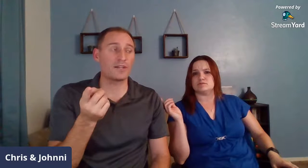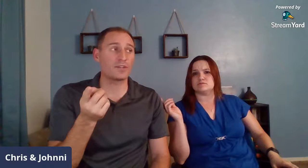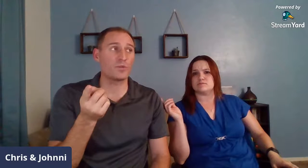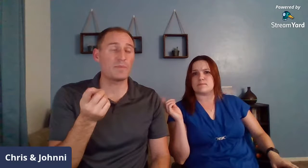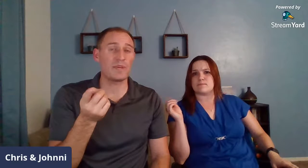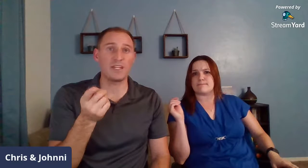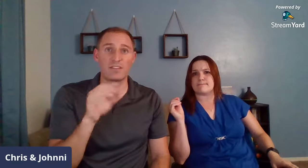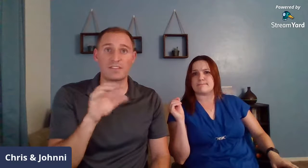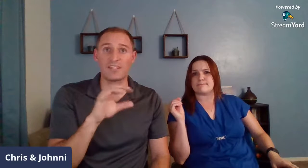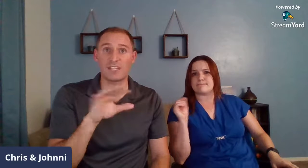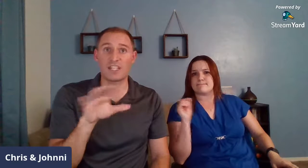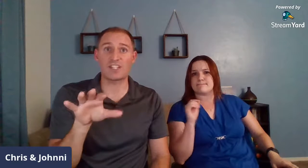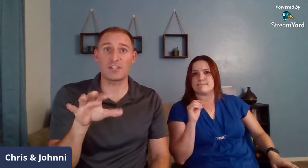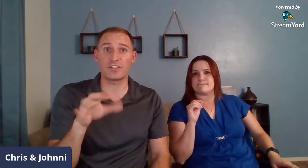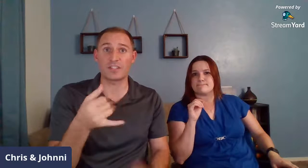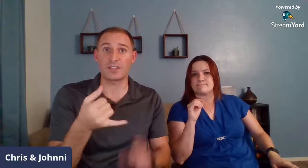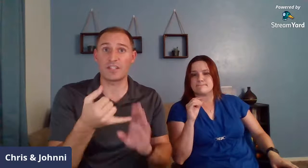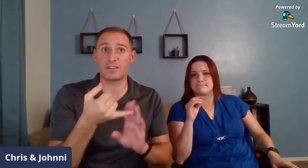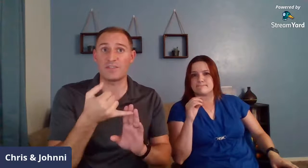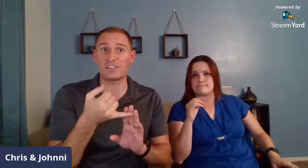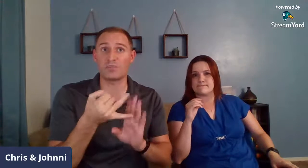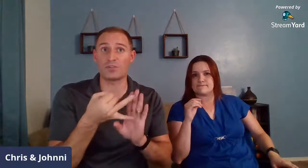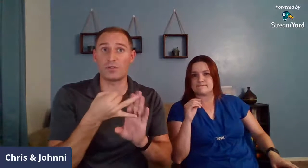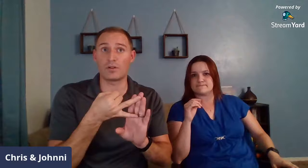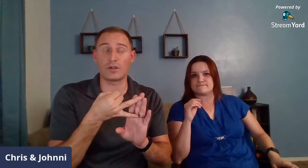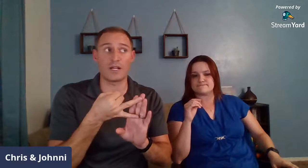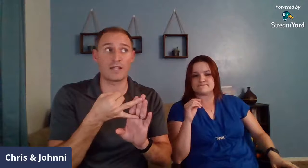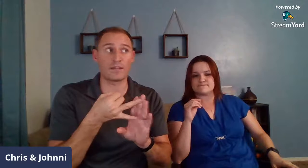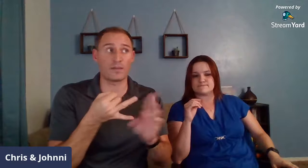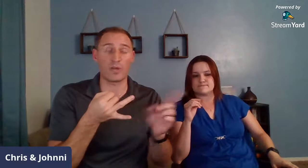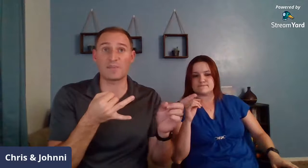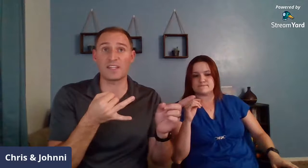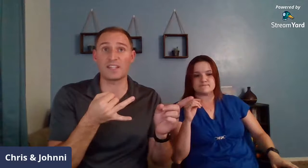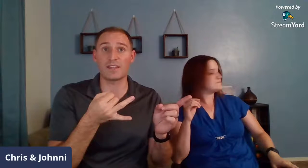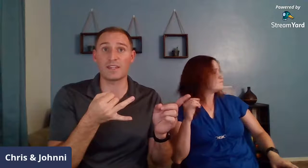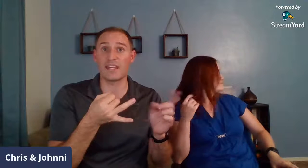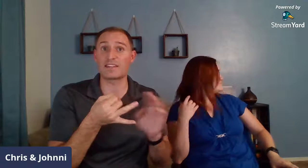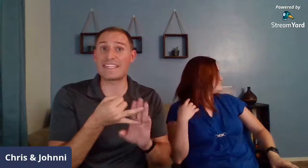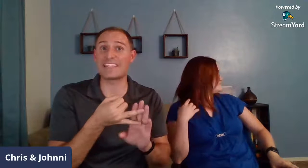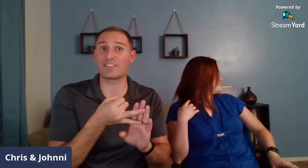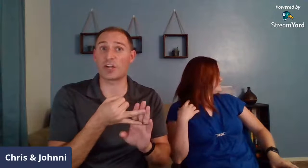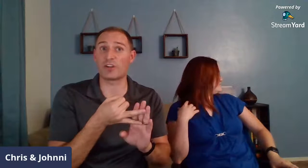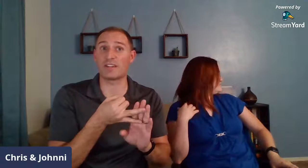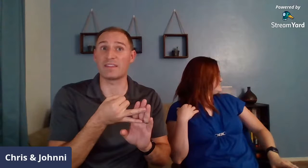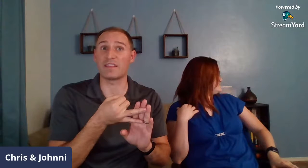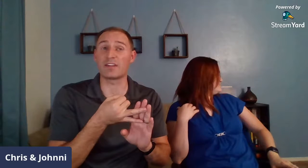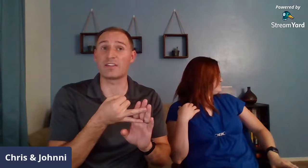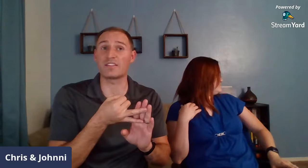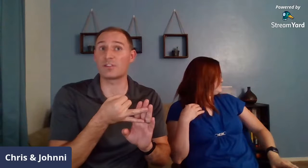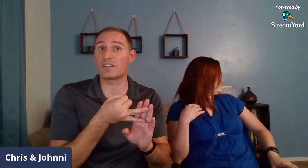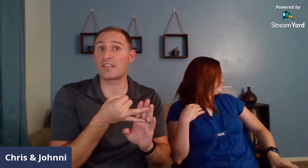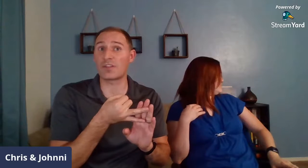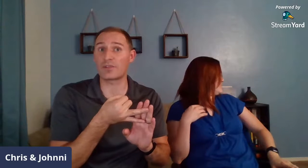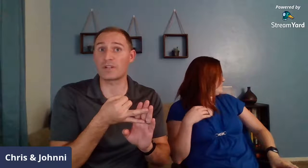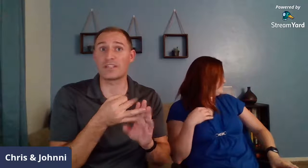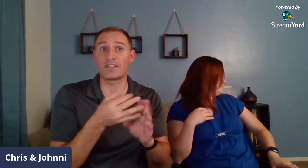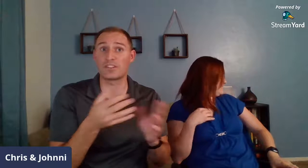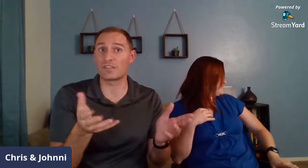the webpage, the 7-day challenge on either Facebook or on the website, then that link is already in there. You just go to day 3 and you just use